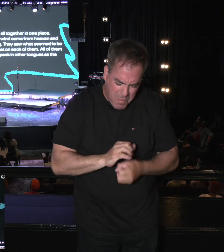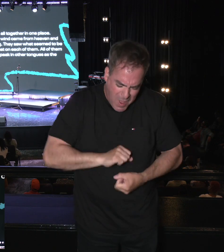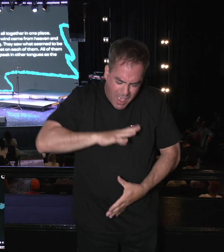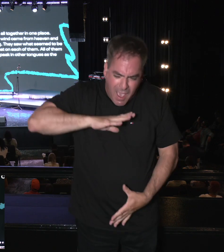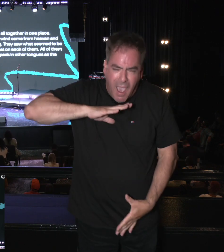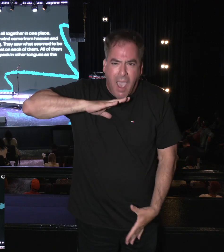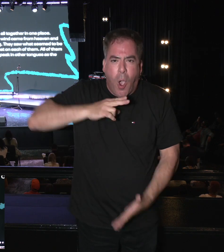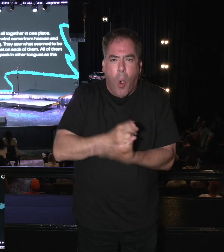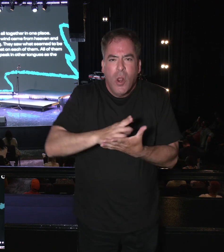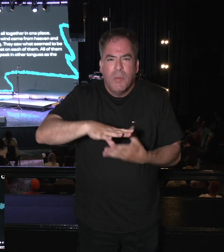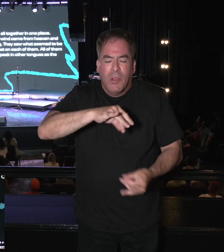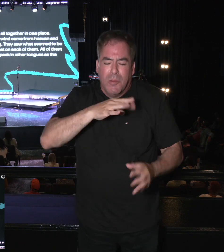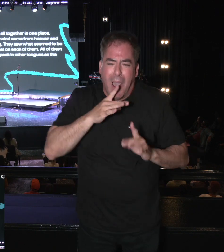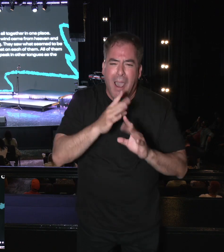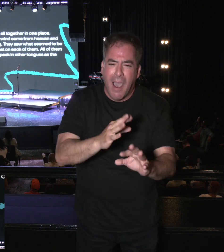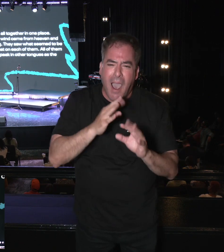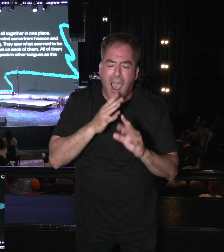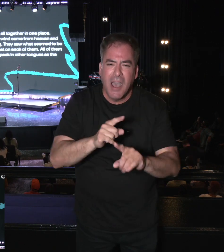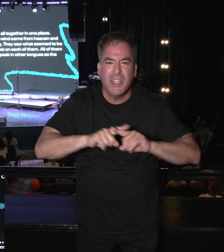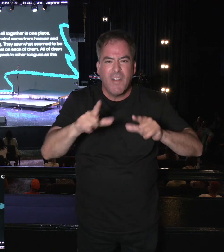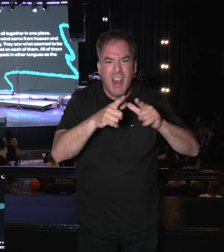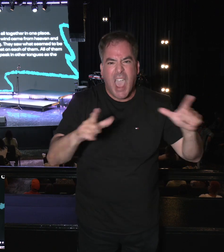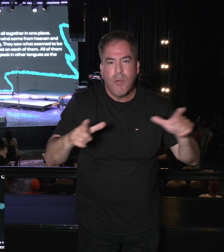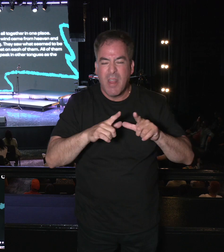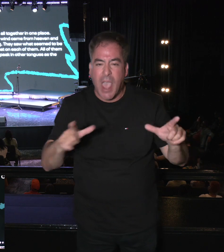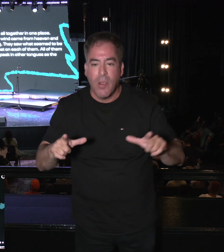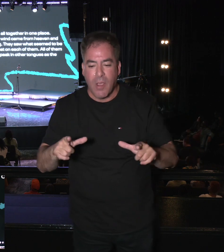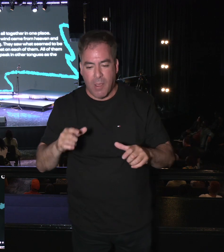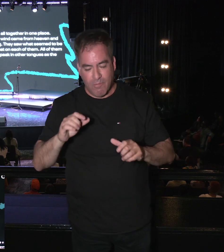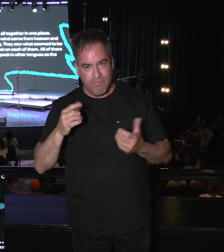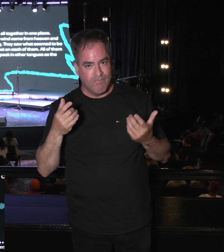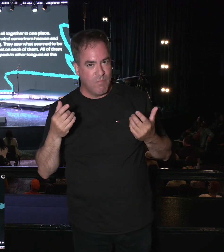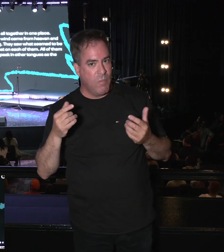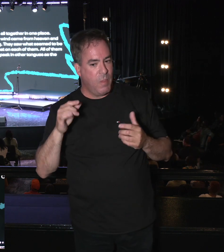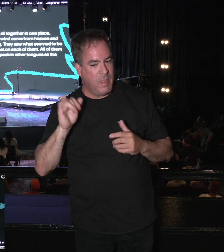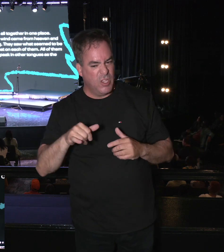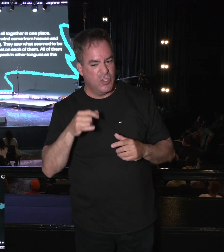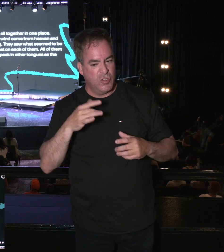other tongues as the Spirit enabled them.